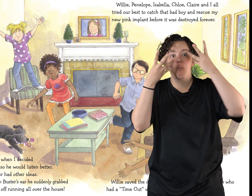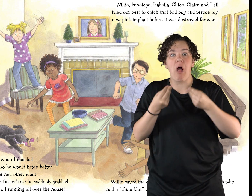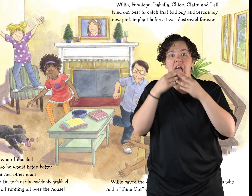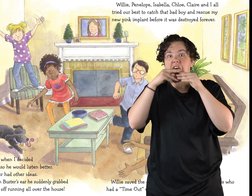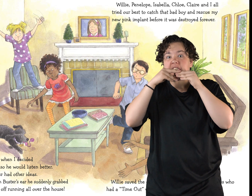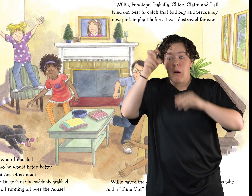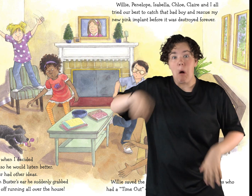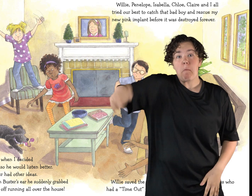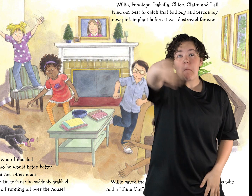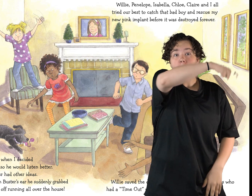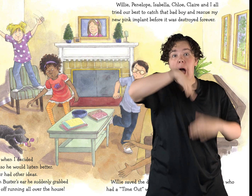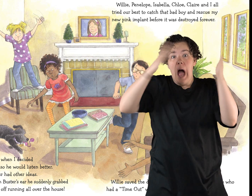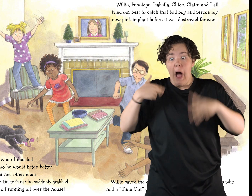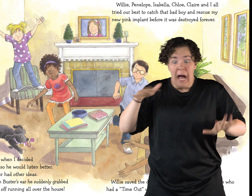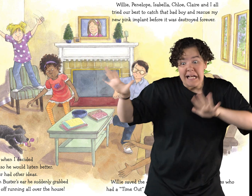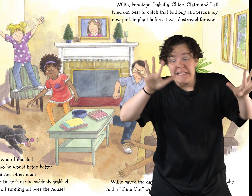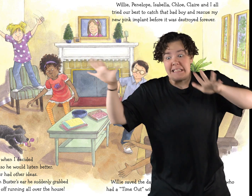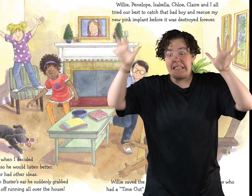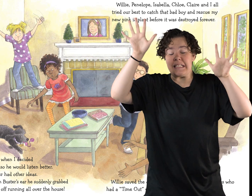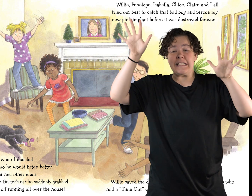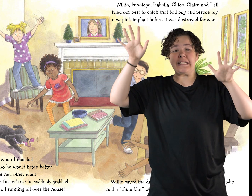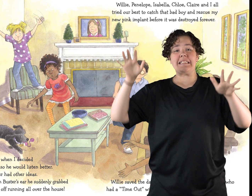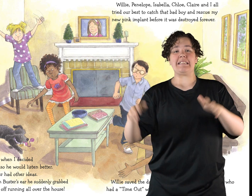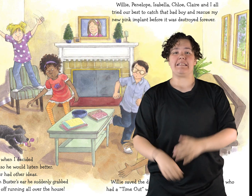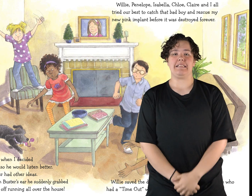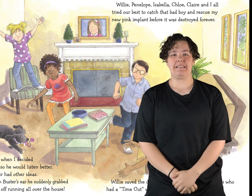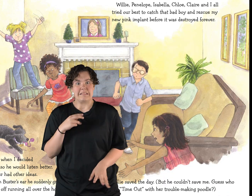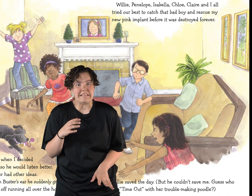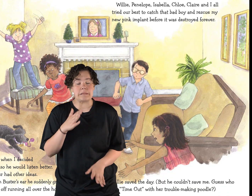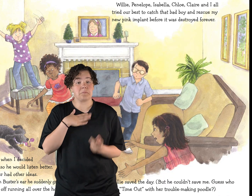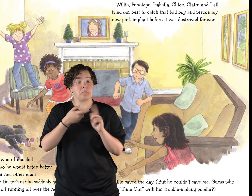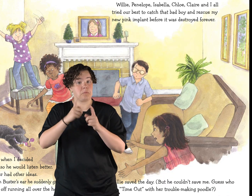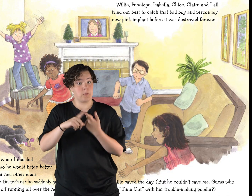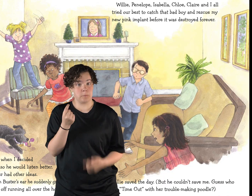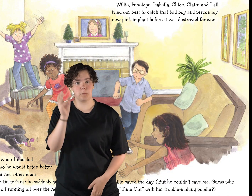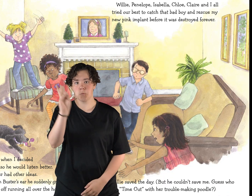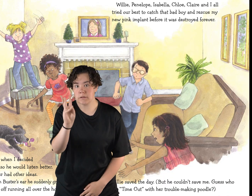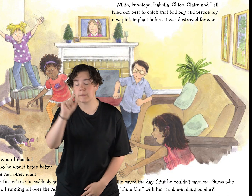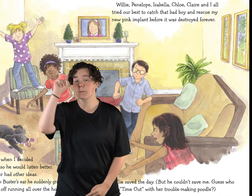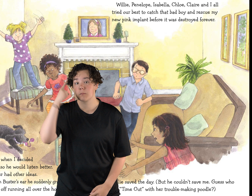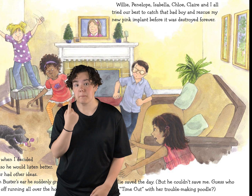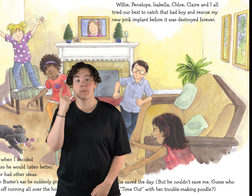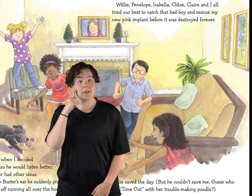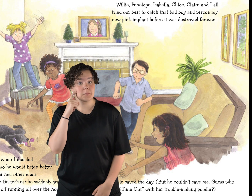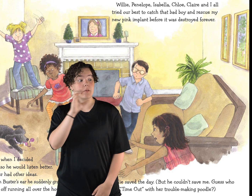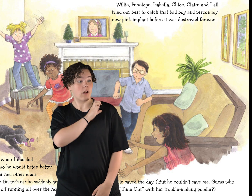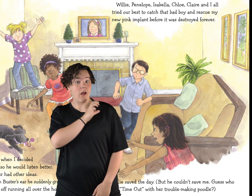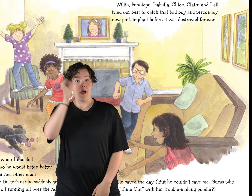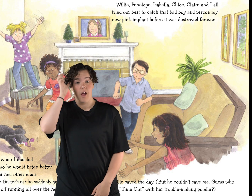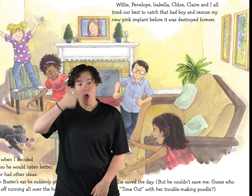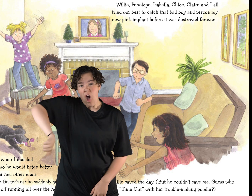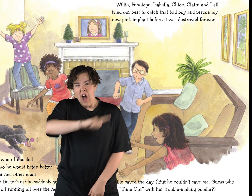implant on Buster's ear, he suddenly grabbed it in his wet, furry mouth and took off running all over the house. Willie, Penelope,